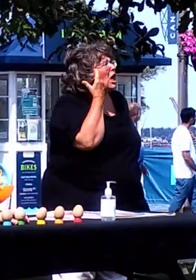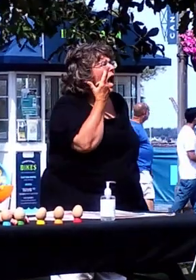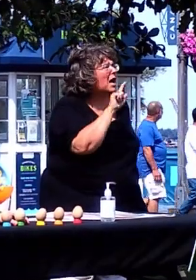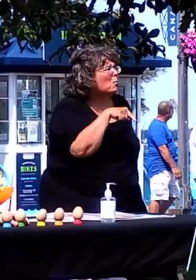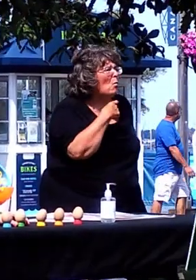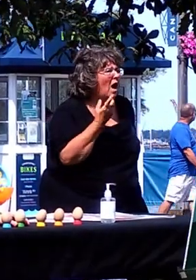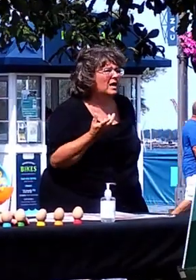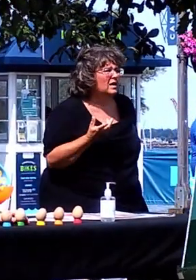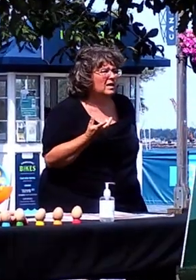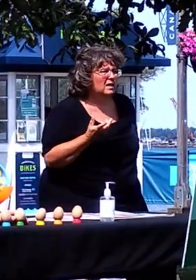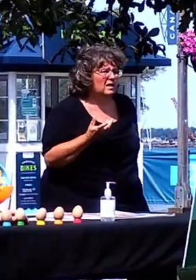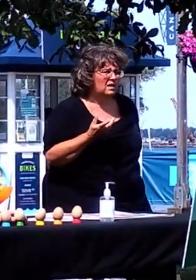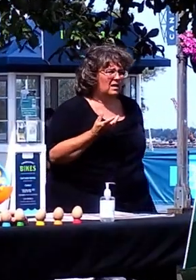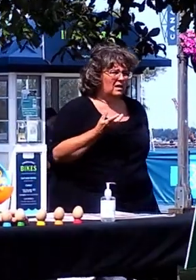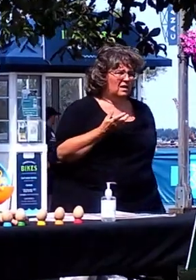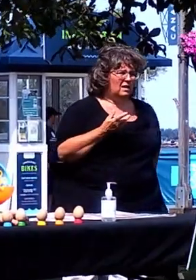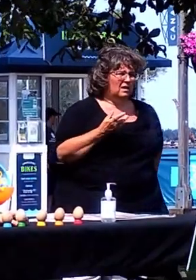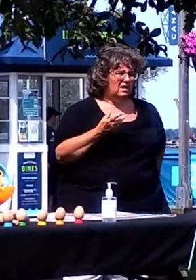sometimes?